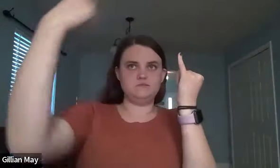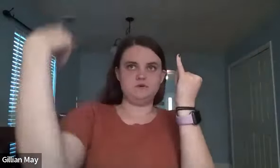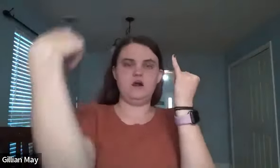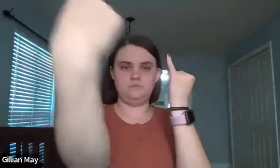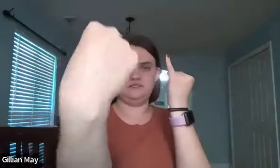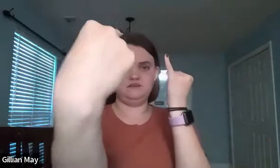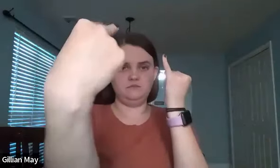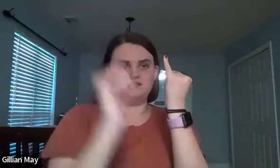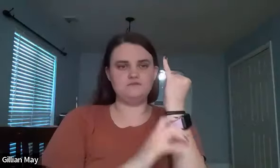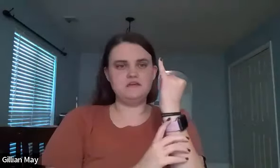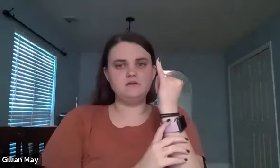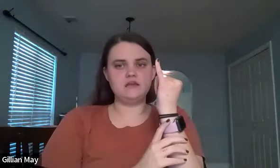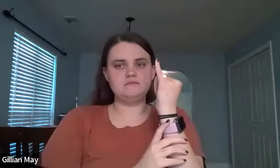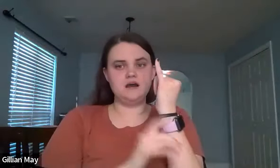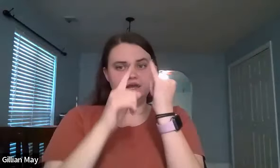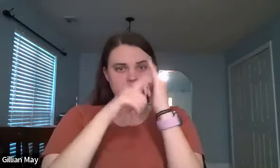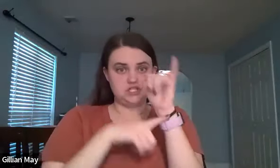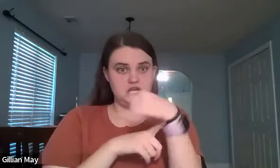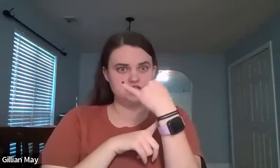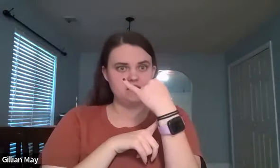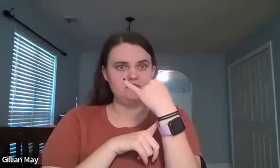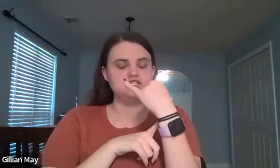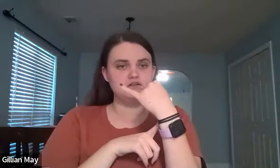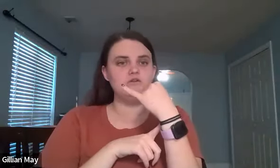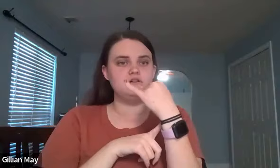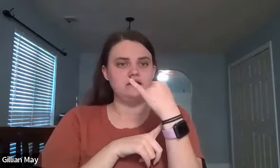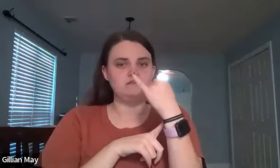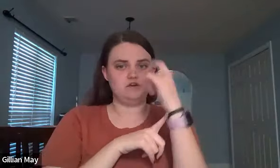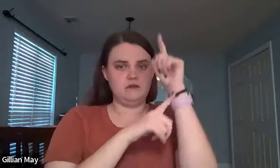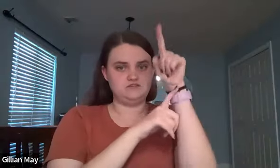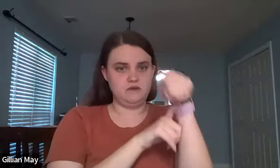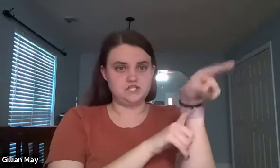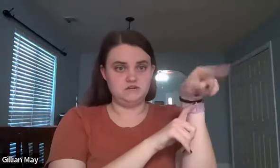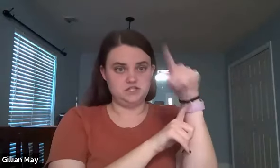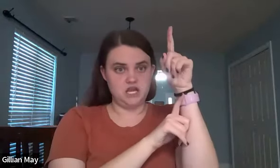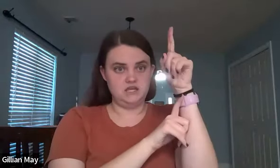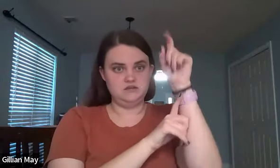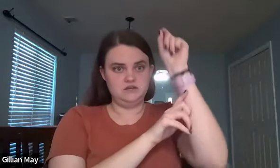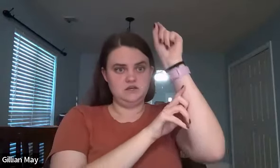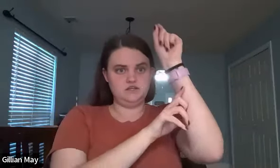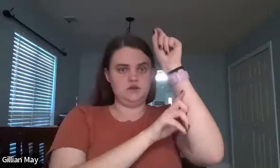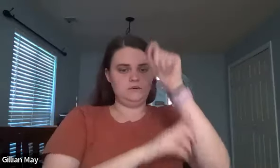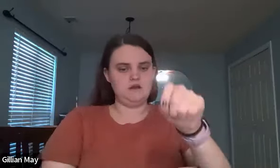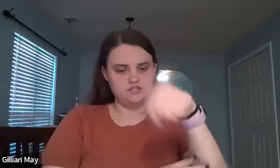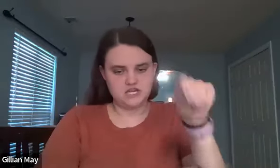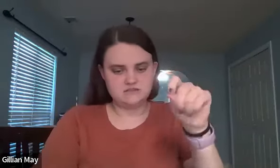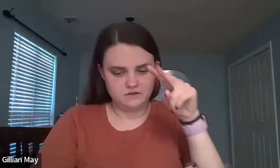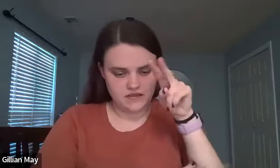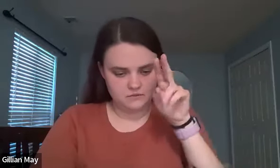someone opposite of me. So if they look at my J shape, it's going to look like the correct direction of a J. You know, we write our J's and we look at it with